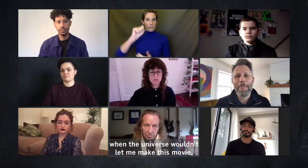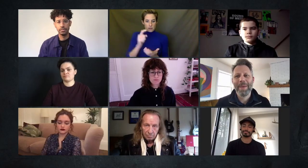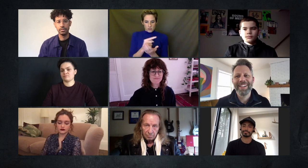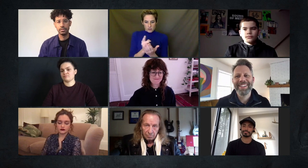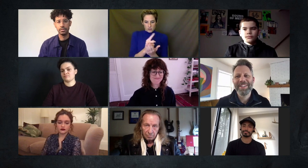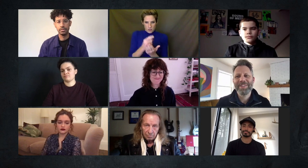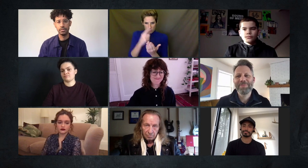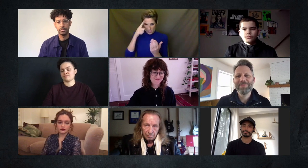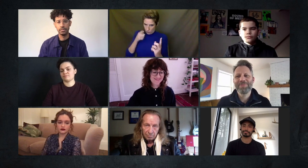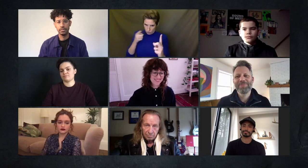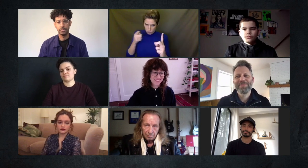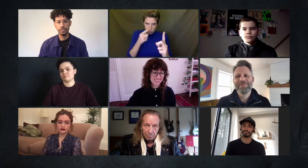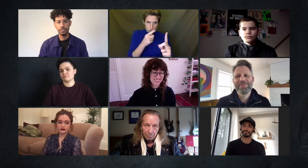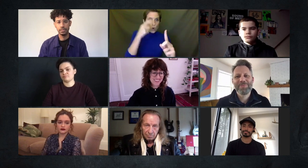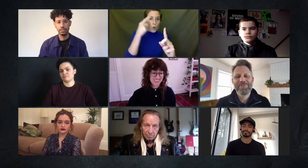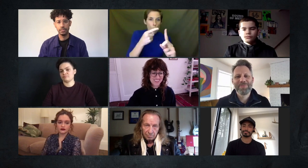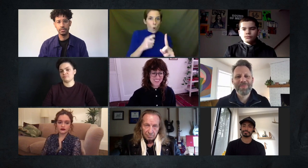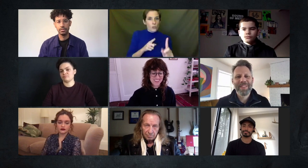movie.